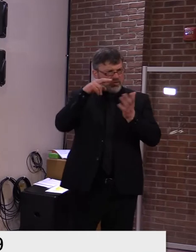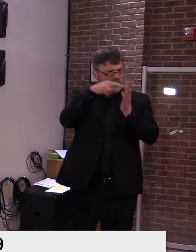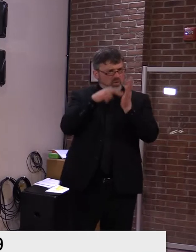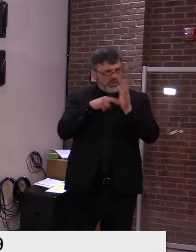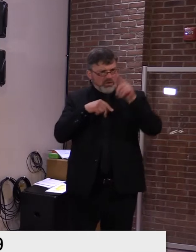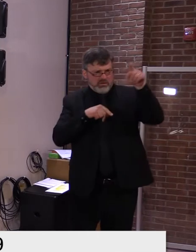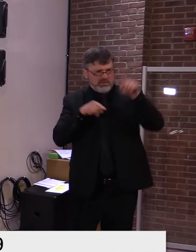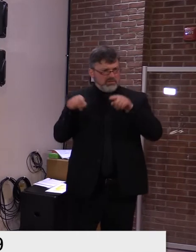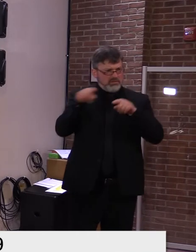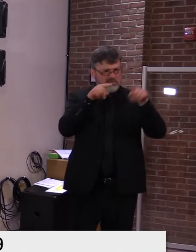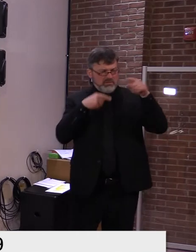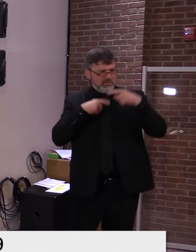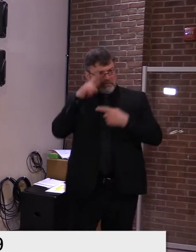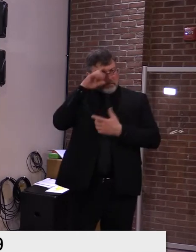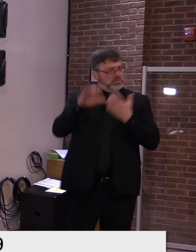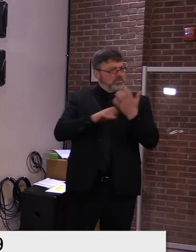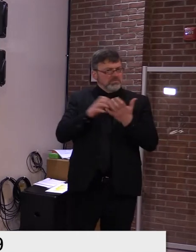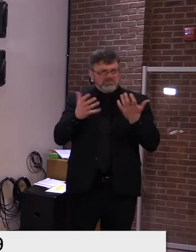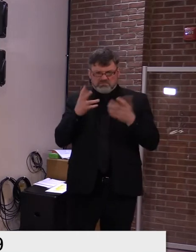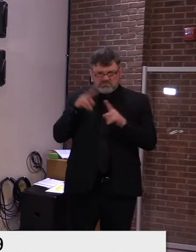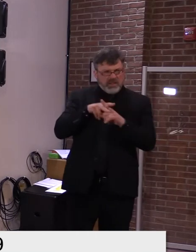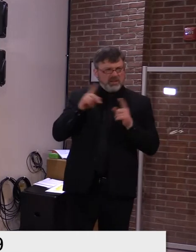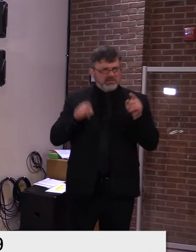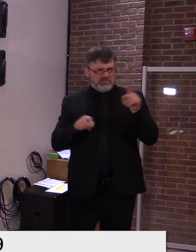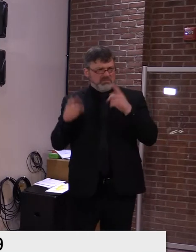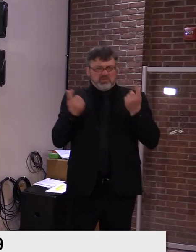Curry currently for that.